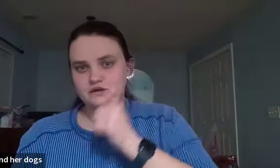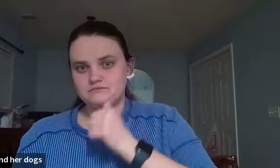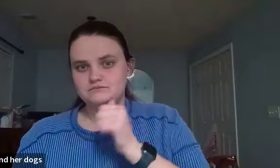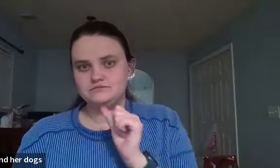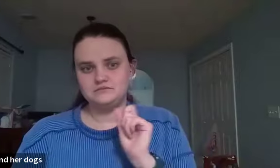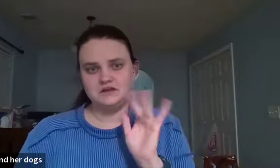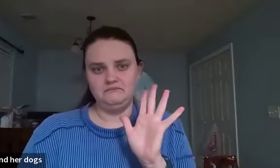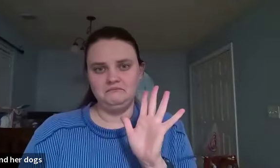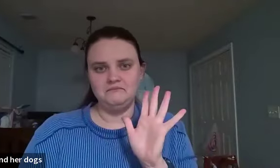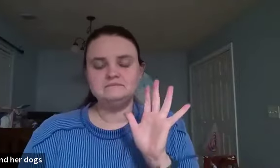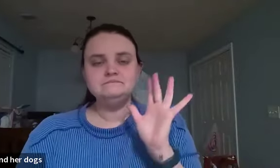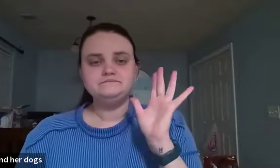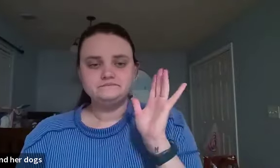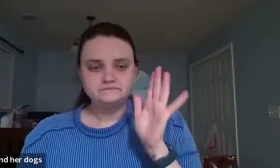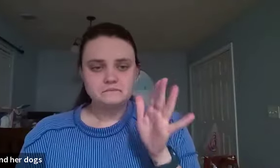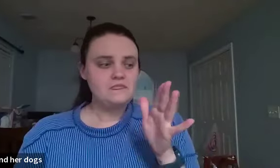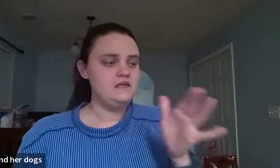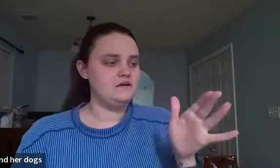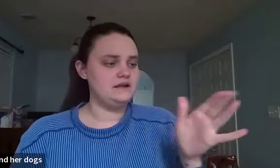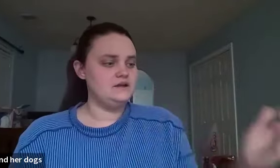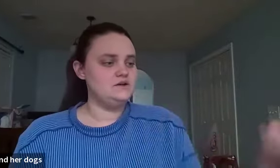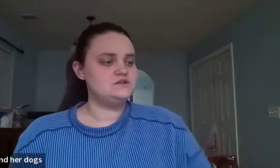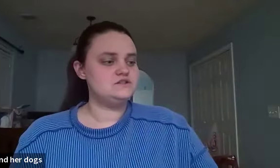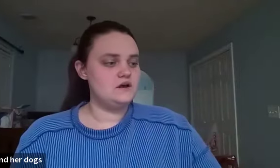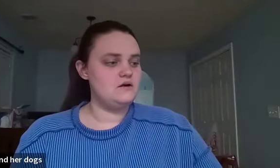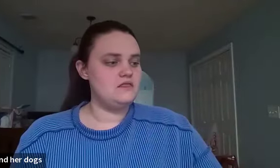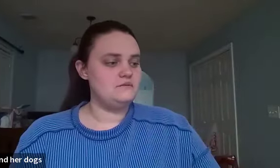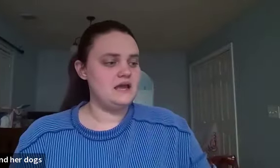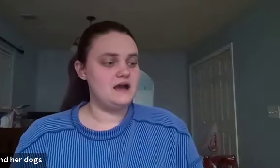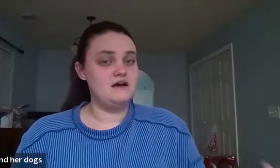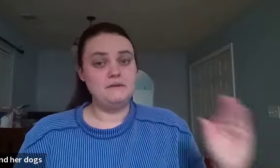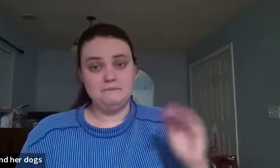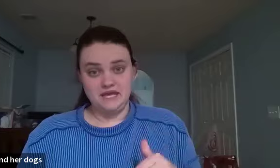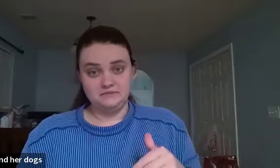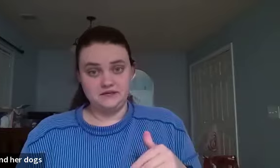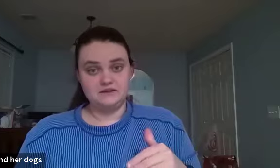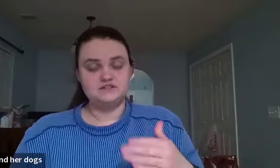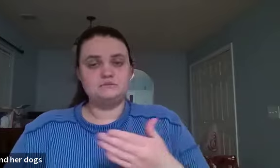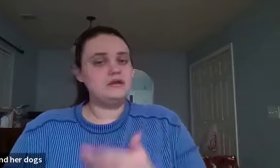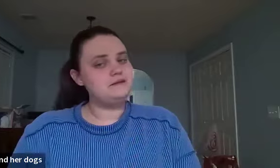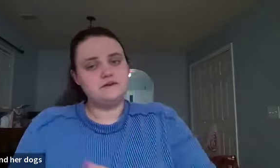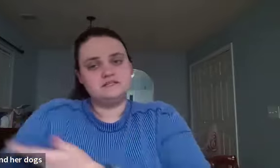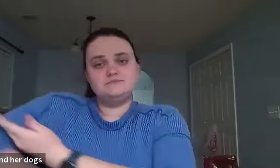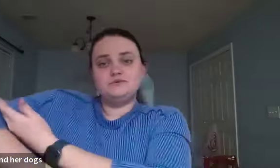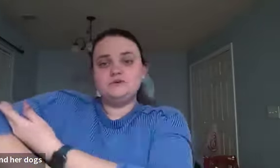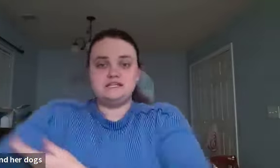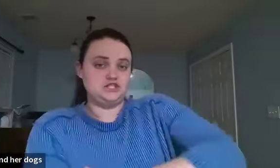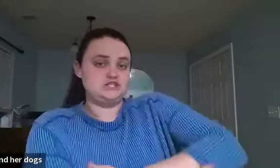though. Okay. All right. So then we have baby. So baby, very simple. It's just